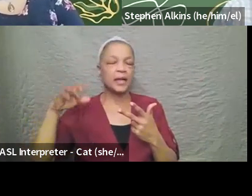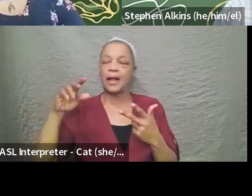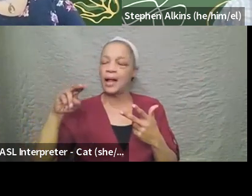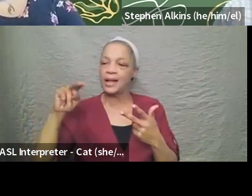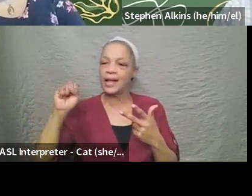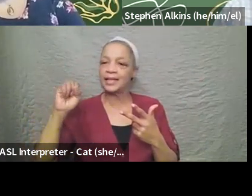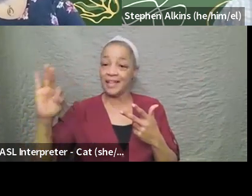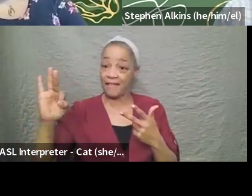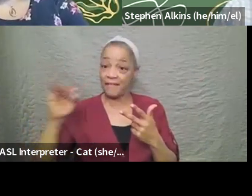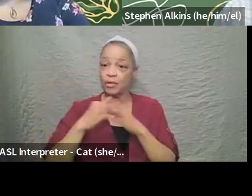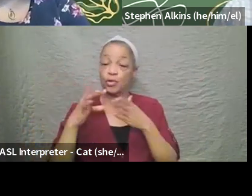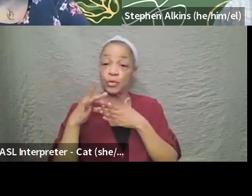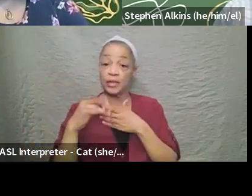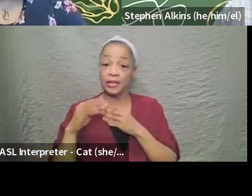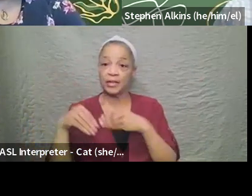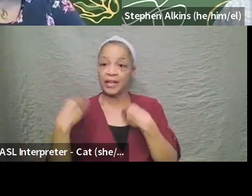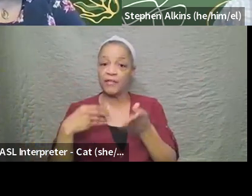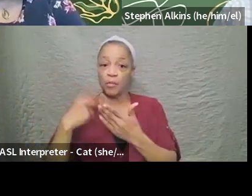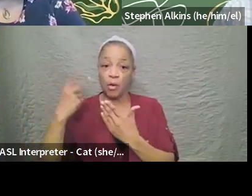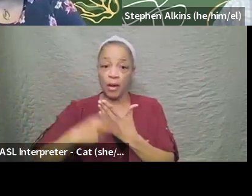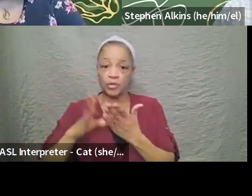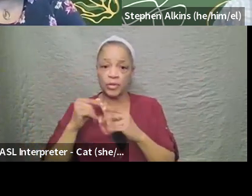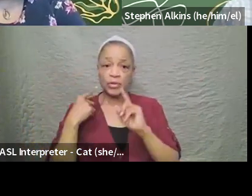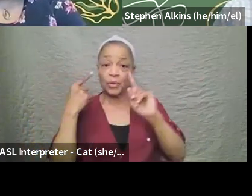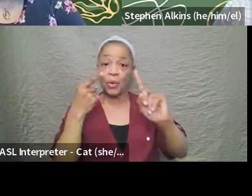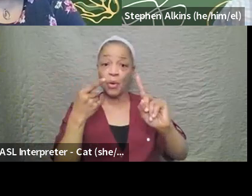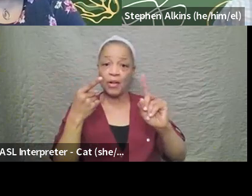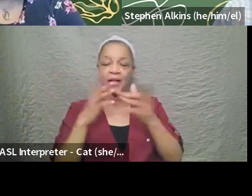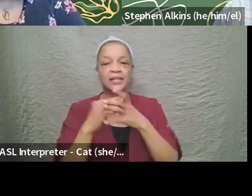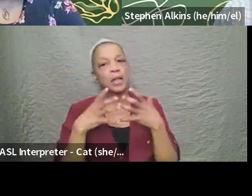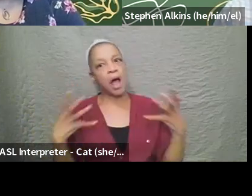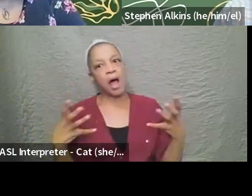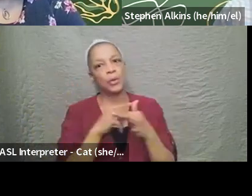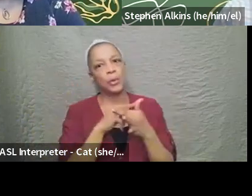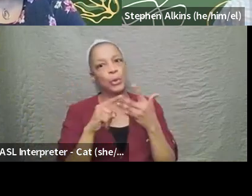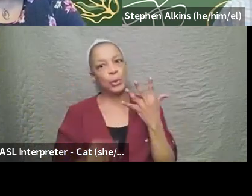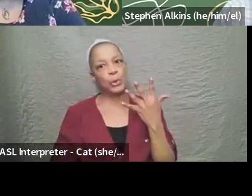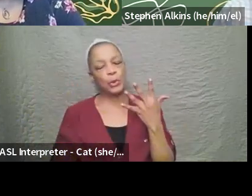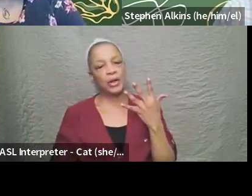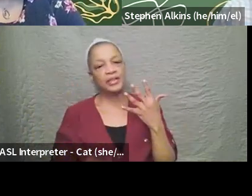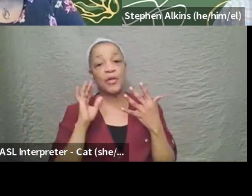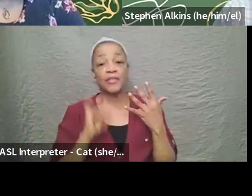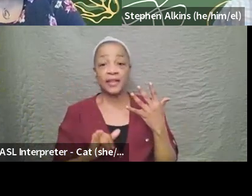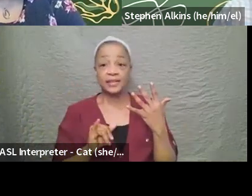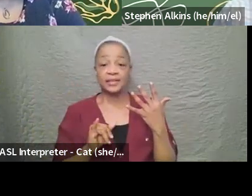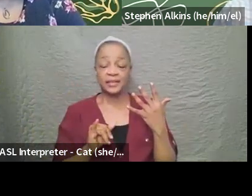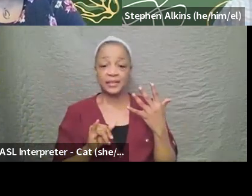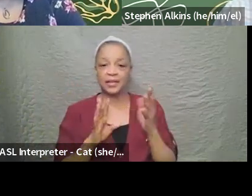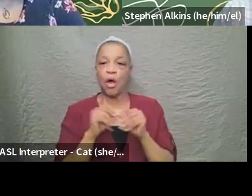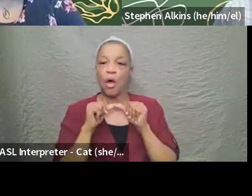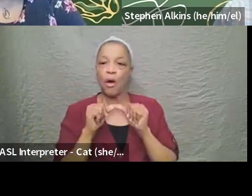deliver programs, design and deliver programs? It's a lot. And so this would be an